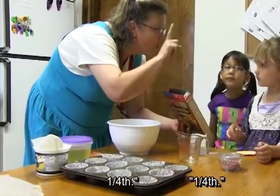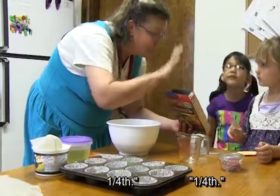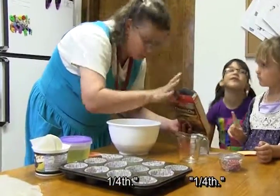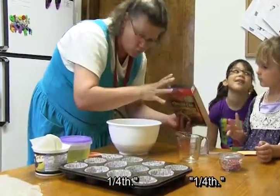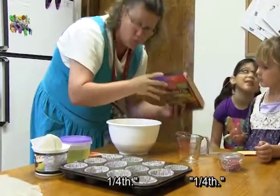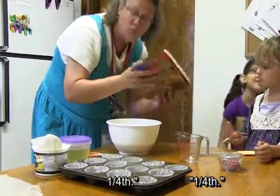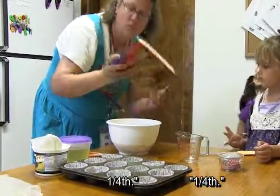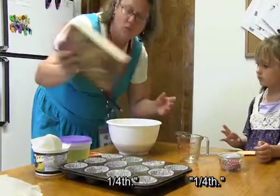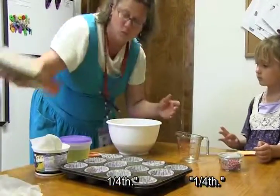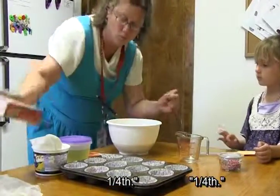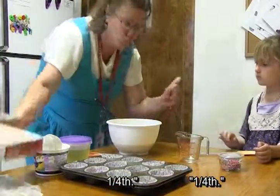1/4. 1/4.